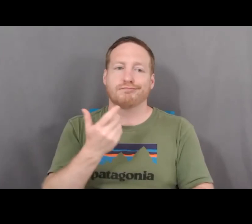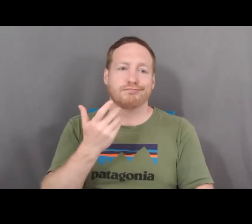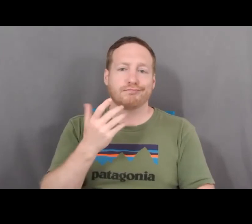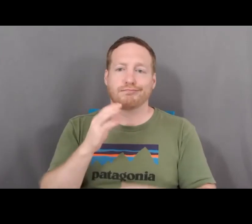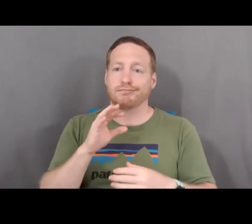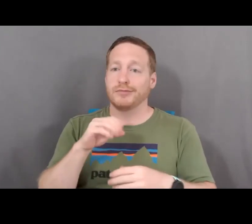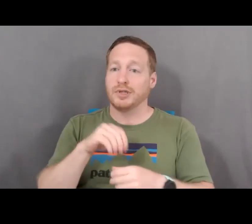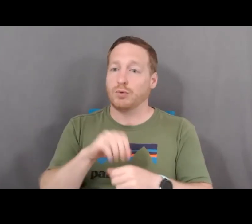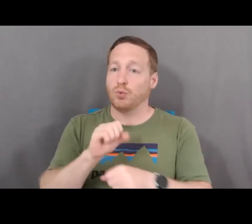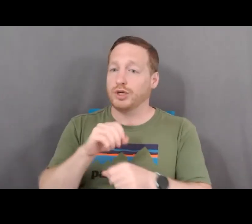I mean,